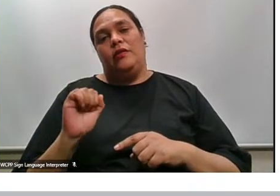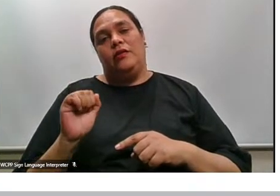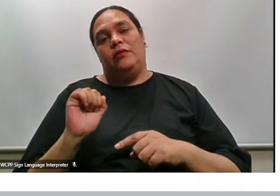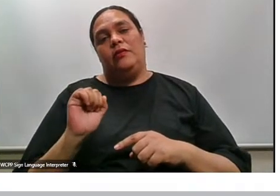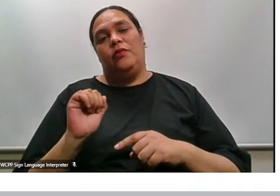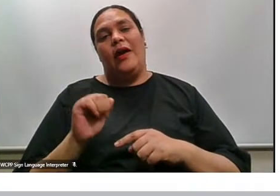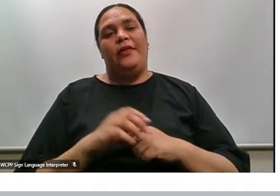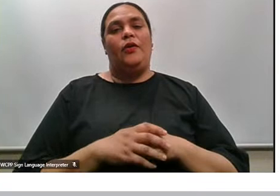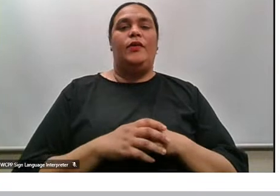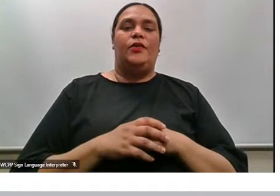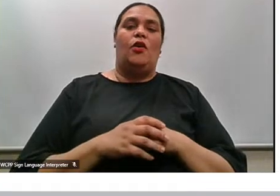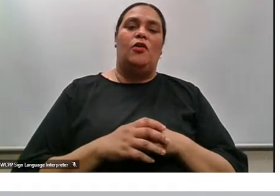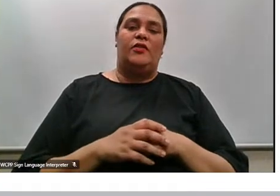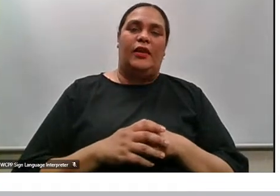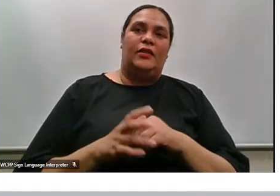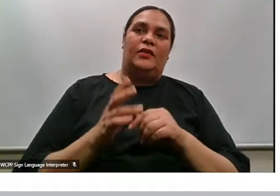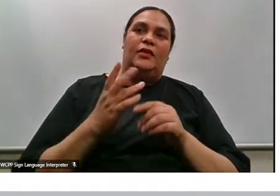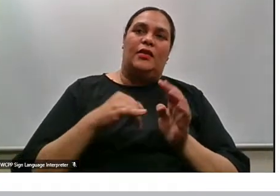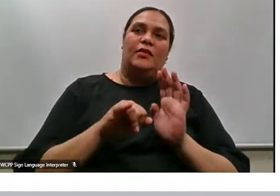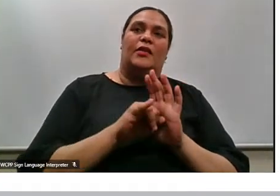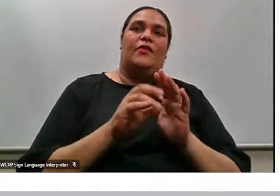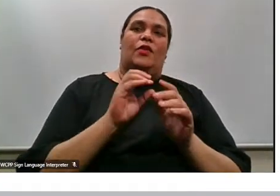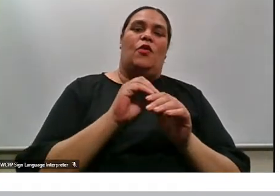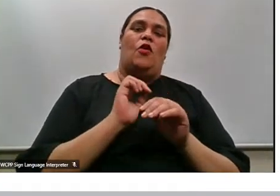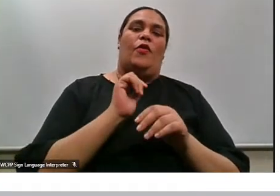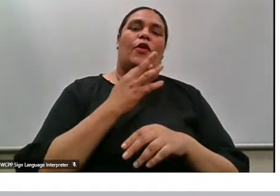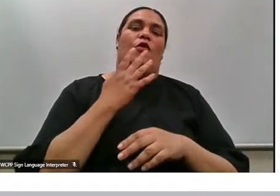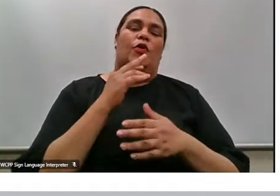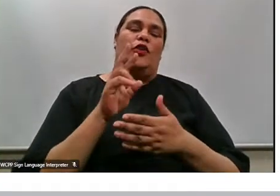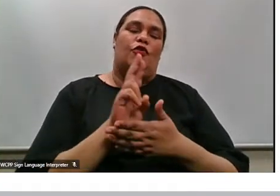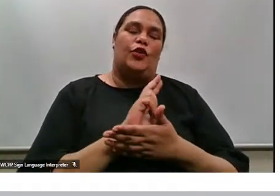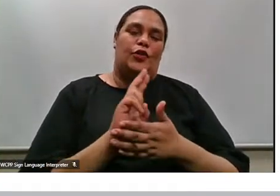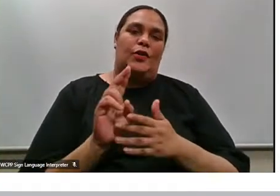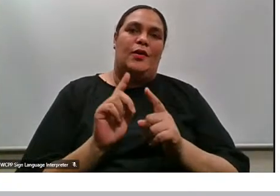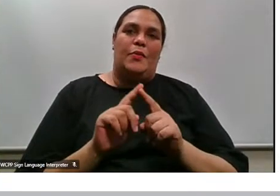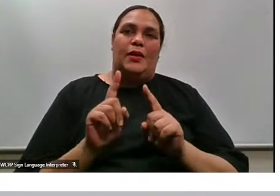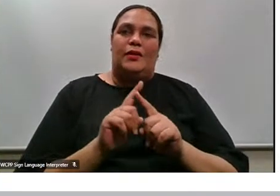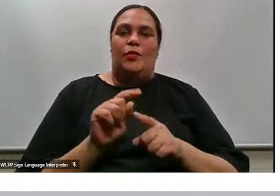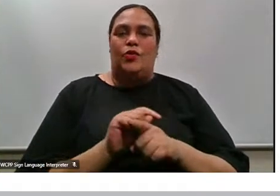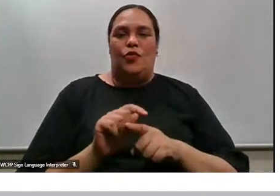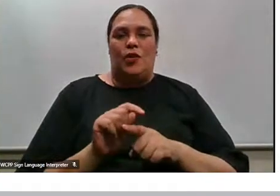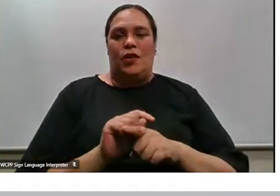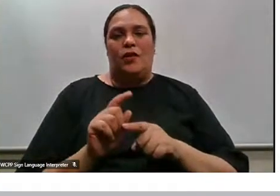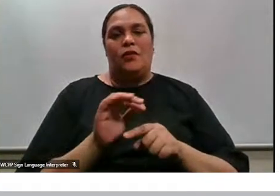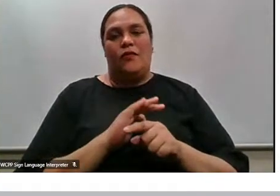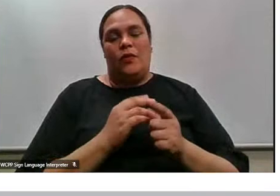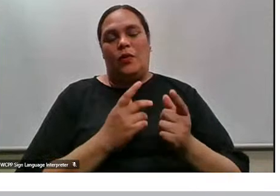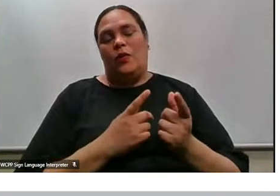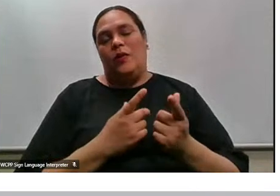that was identified as on our fraud risk register, and therefore the training has been